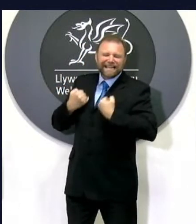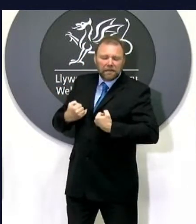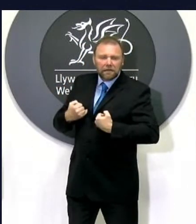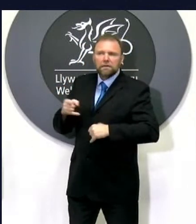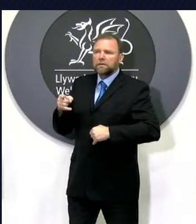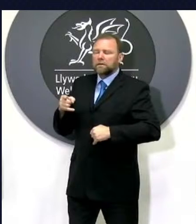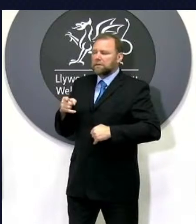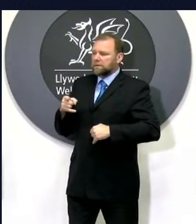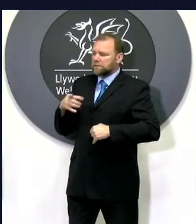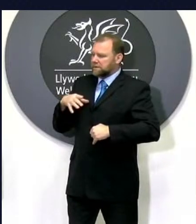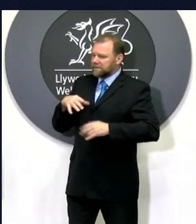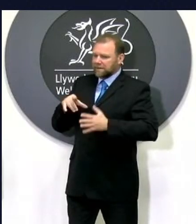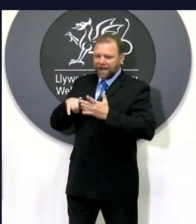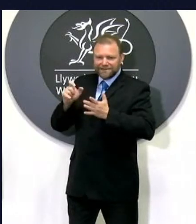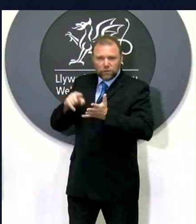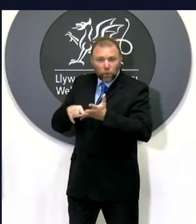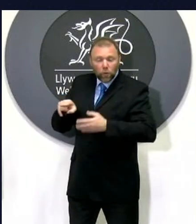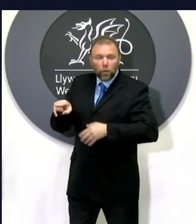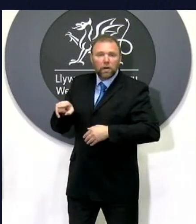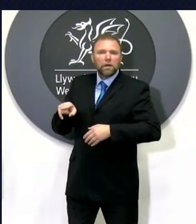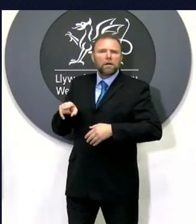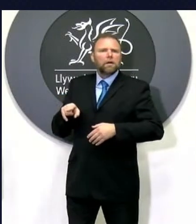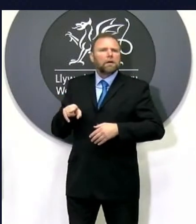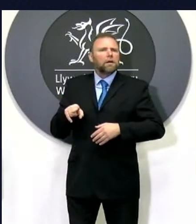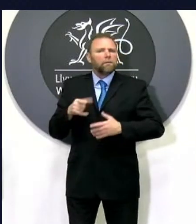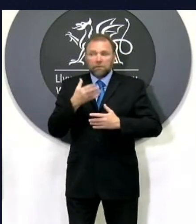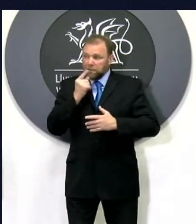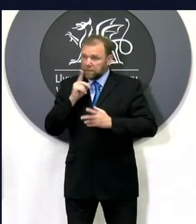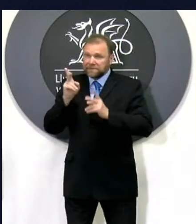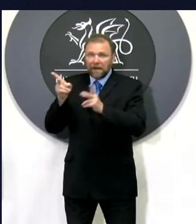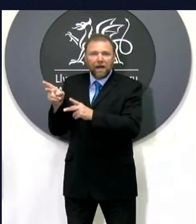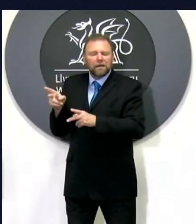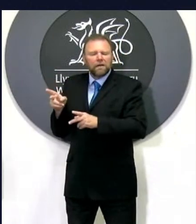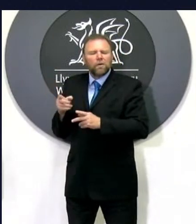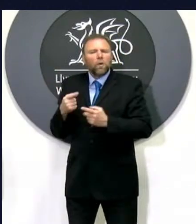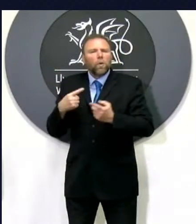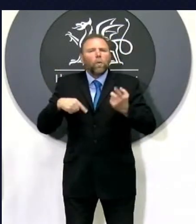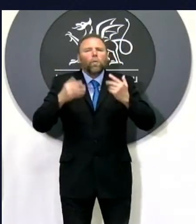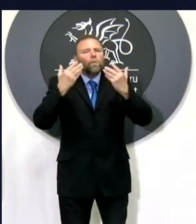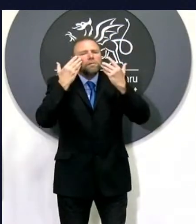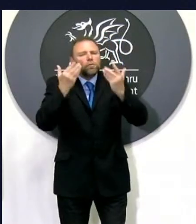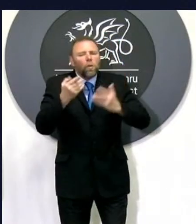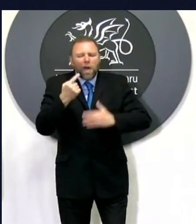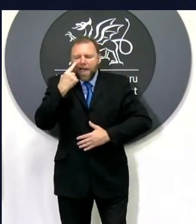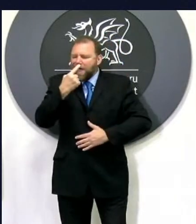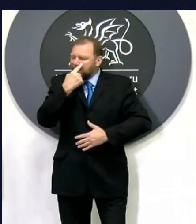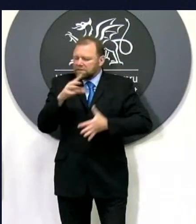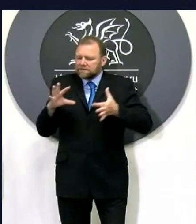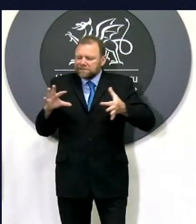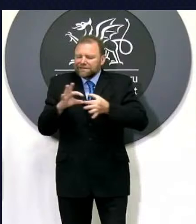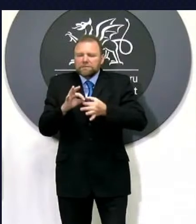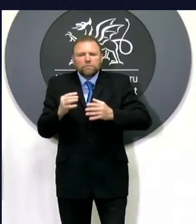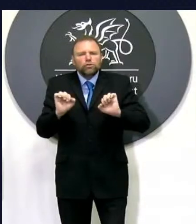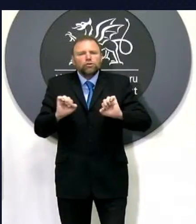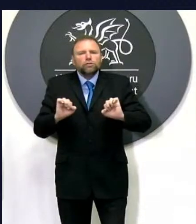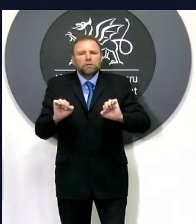ITUs, and people who die. So until we know that, we still need to be really quite